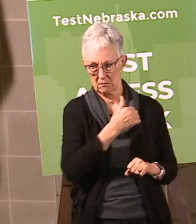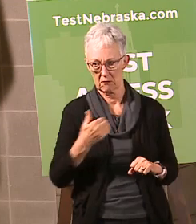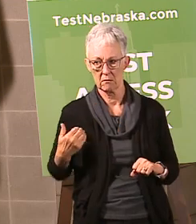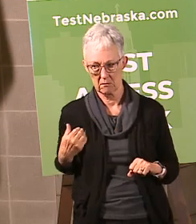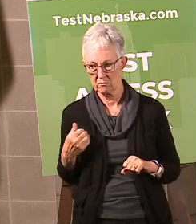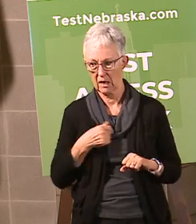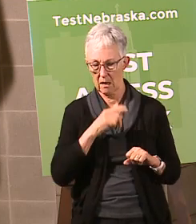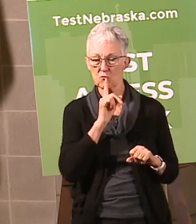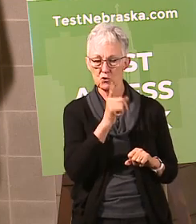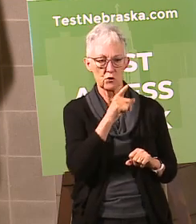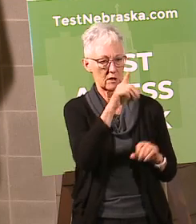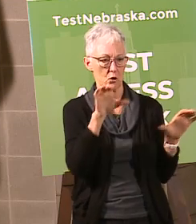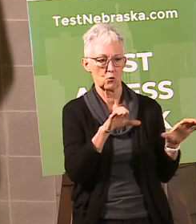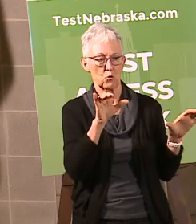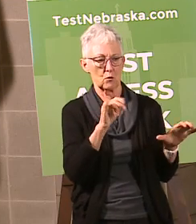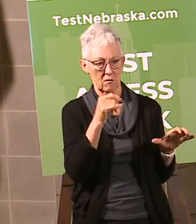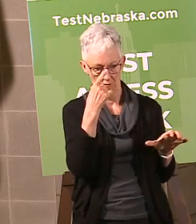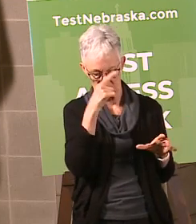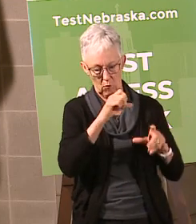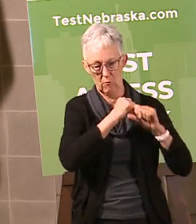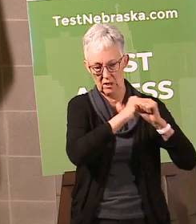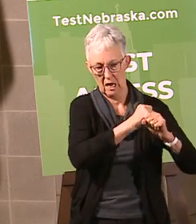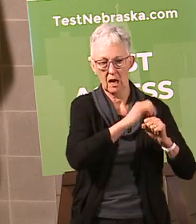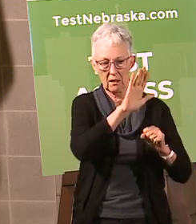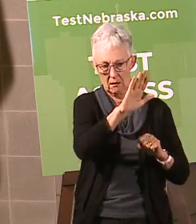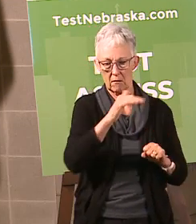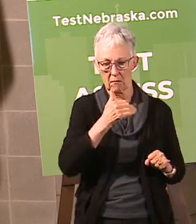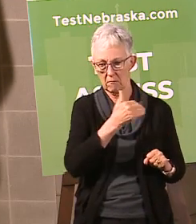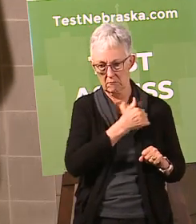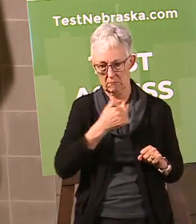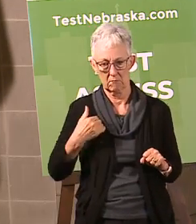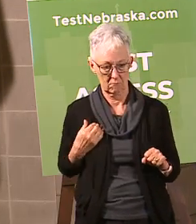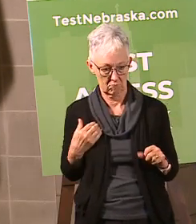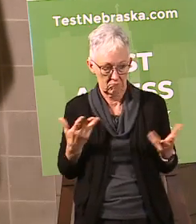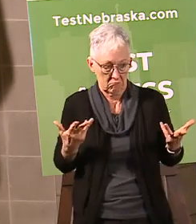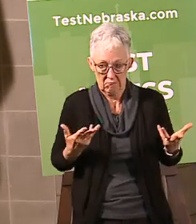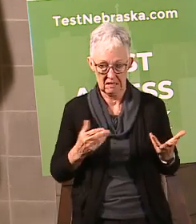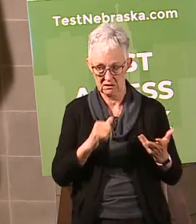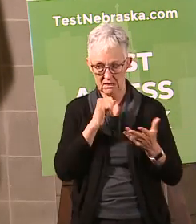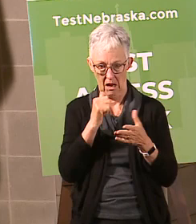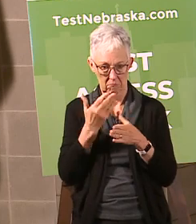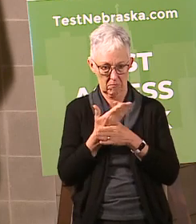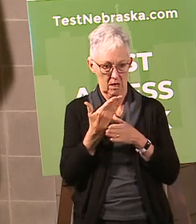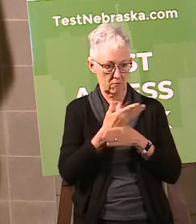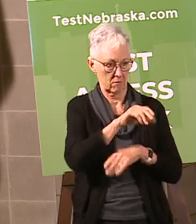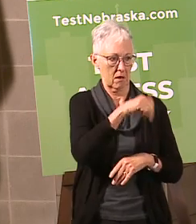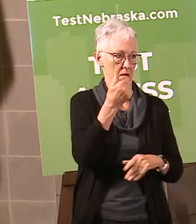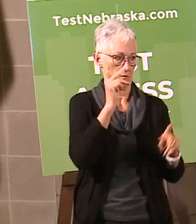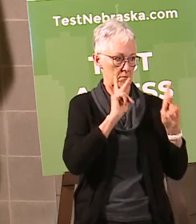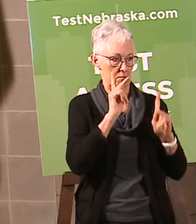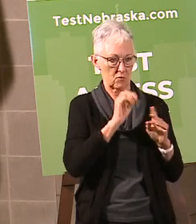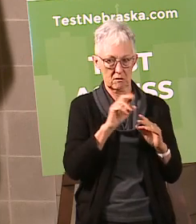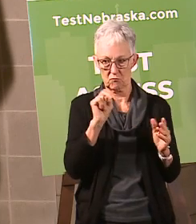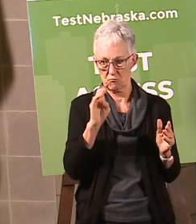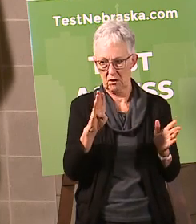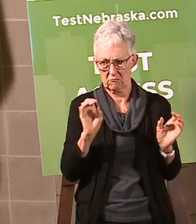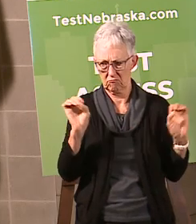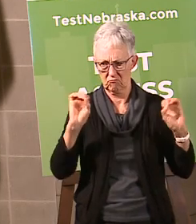best interest of their members. So they're not interfering with anybody else in Nebraska, so there's no